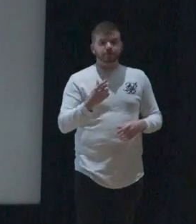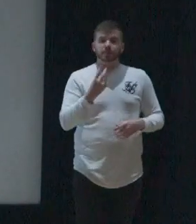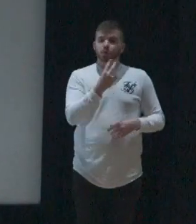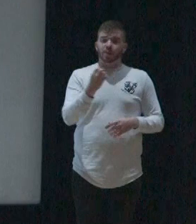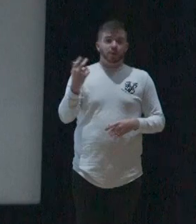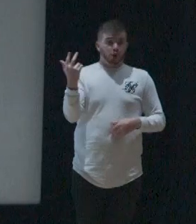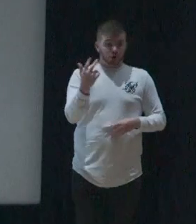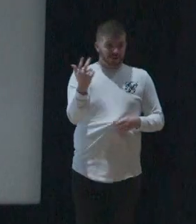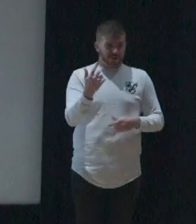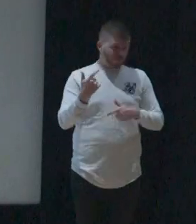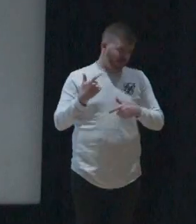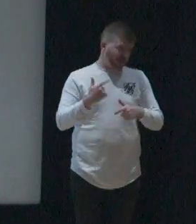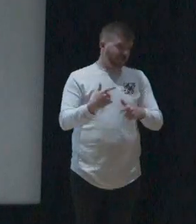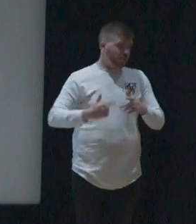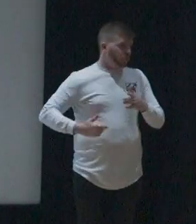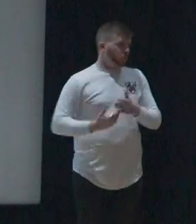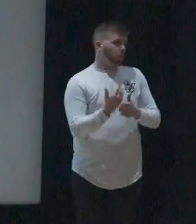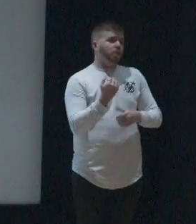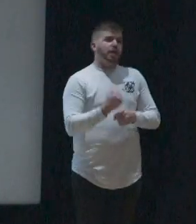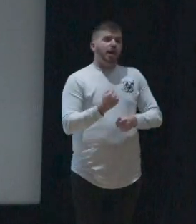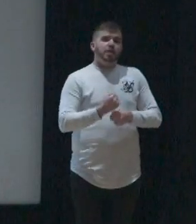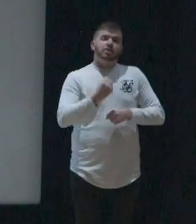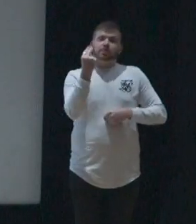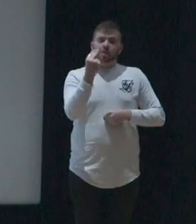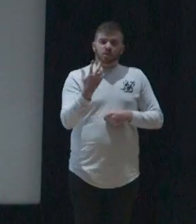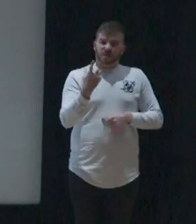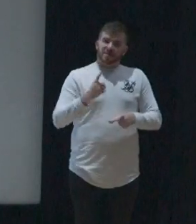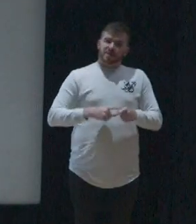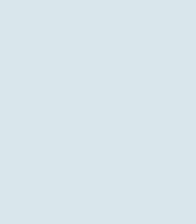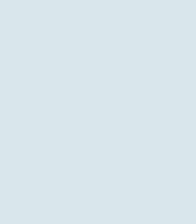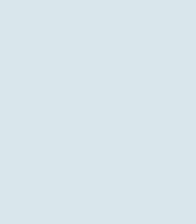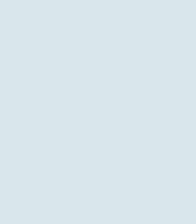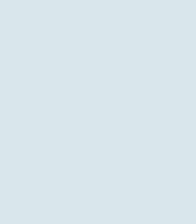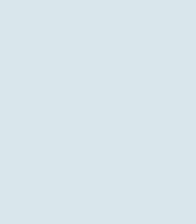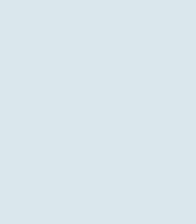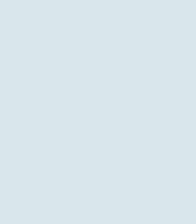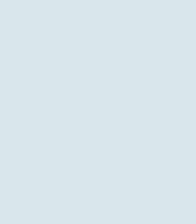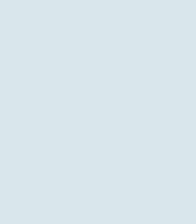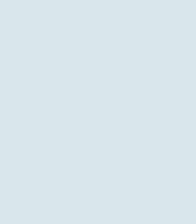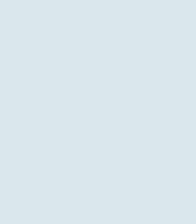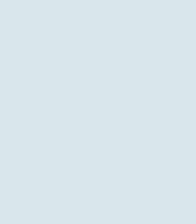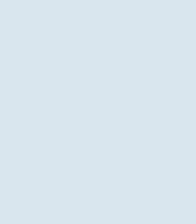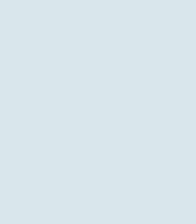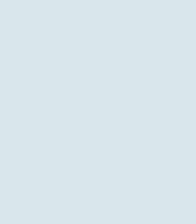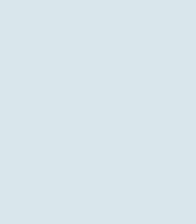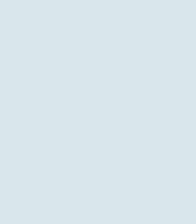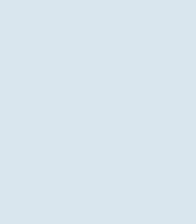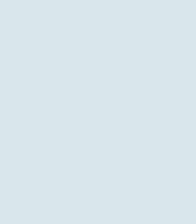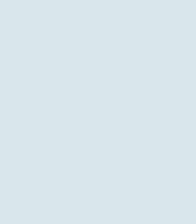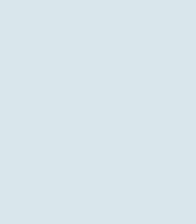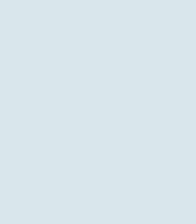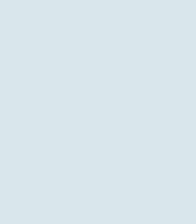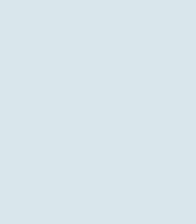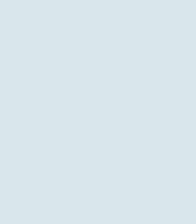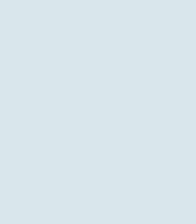so I'm a relative newbie game designer with 5 years under my belt. This is myself and my husband and work